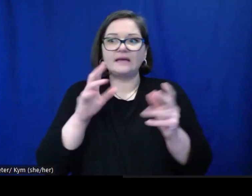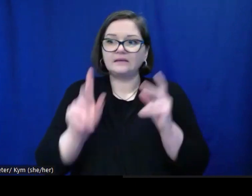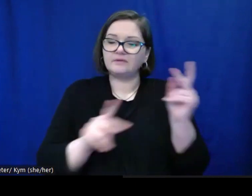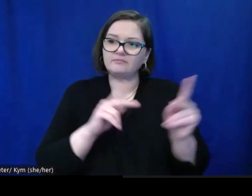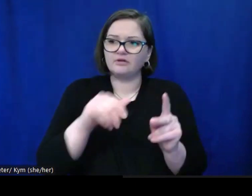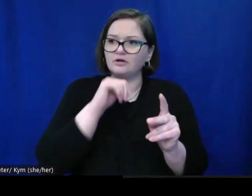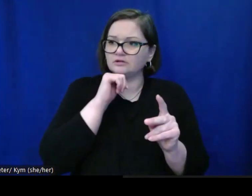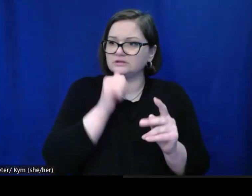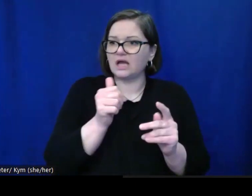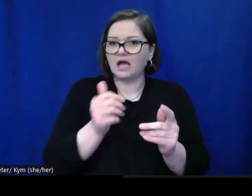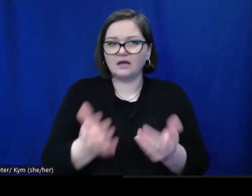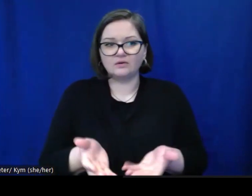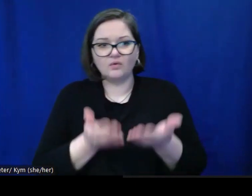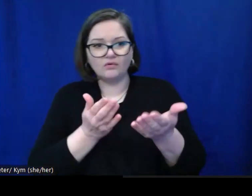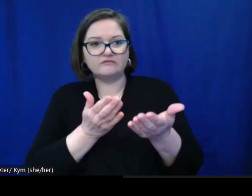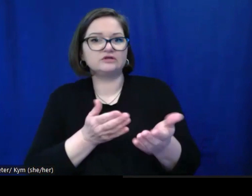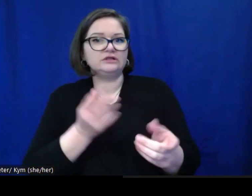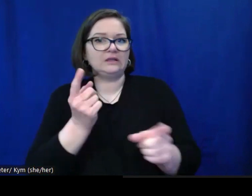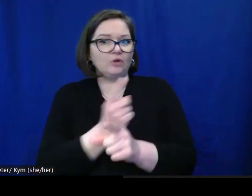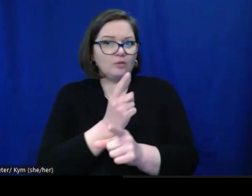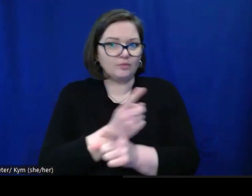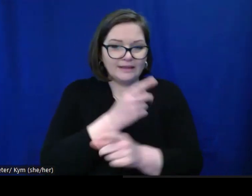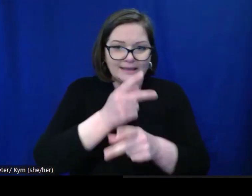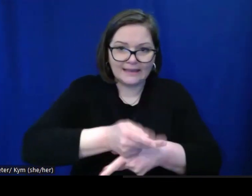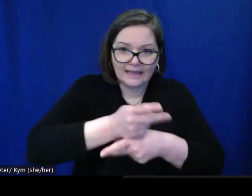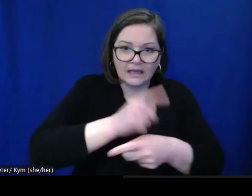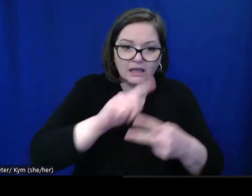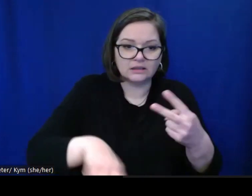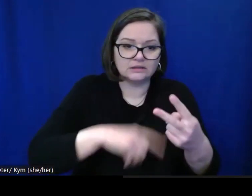appropriate care, the appropriate